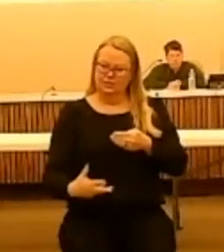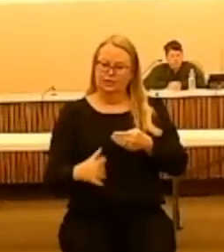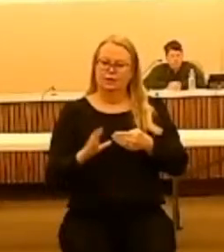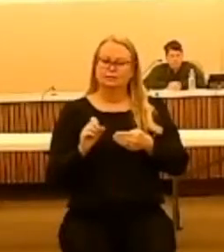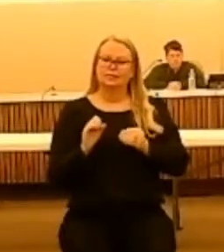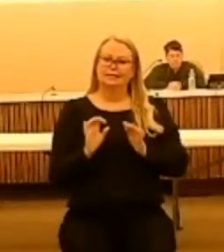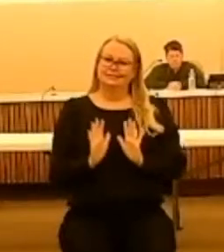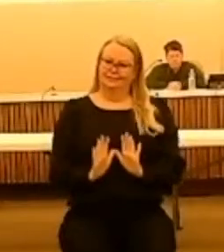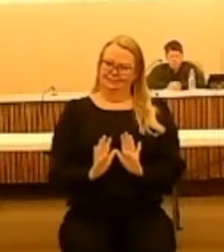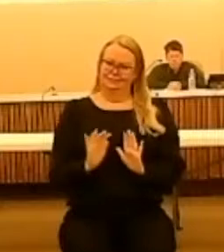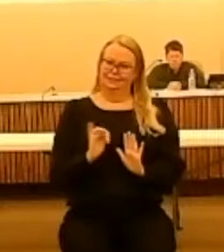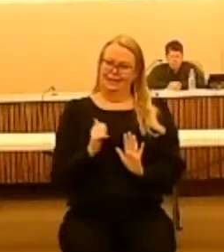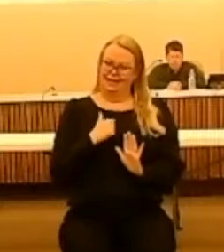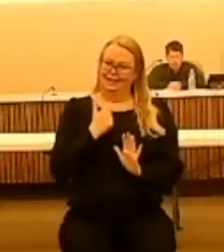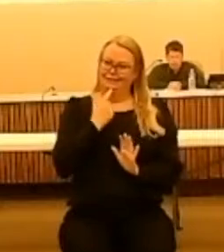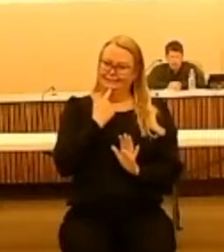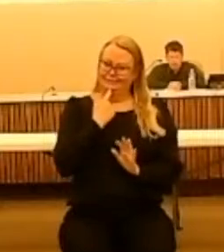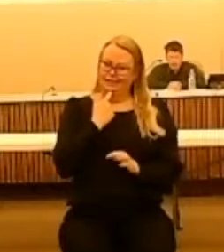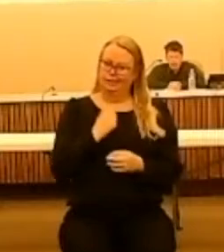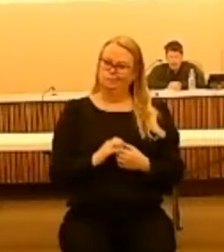like I said, in terms of